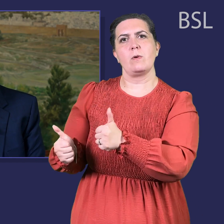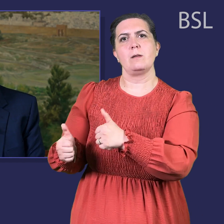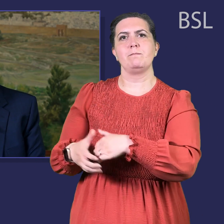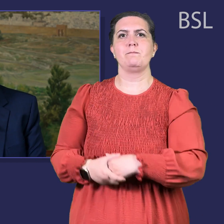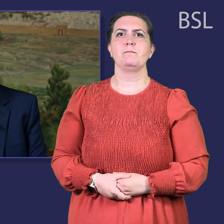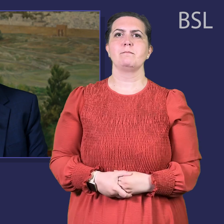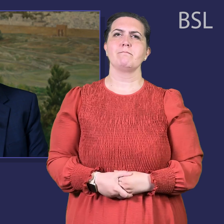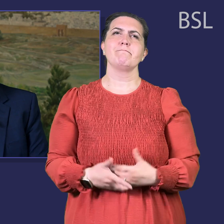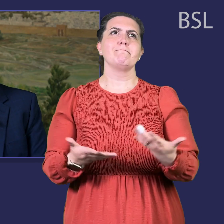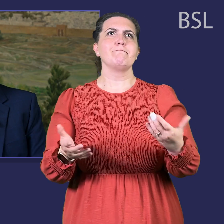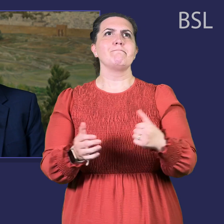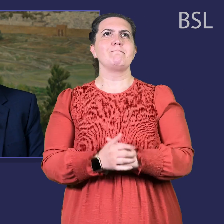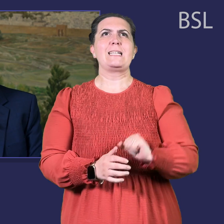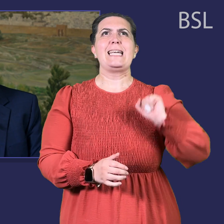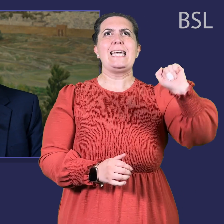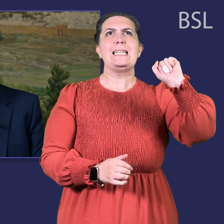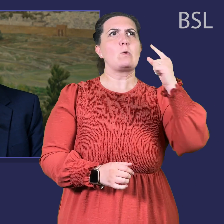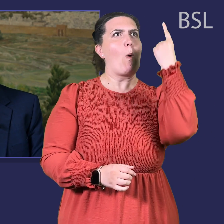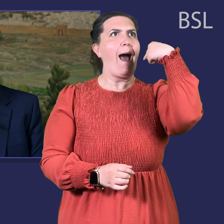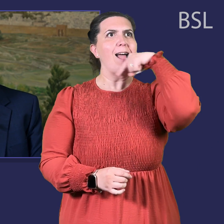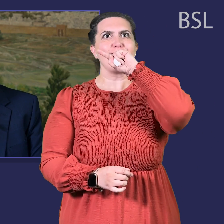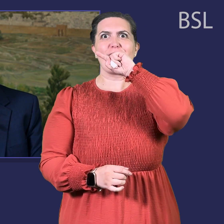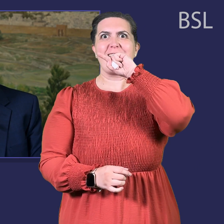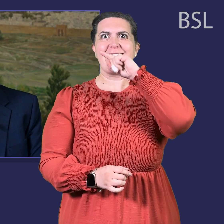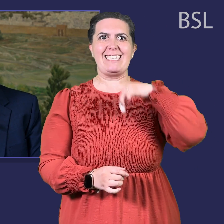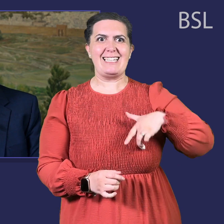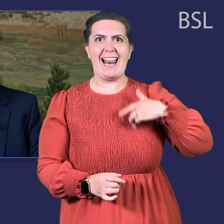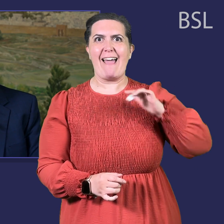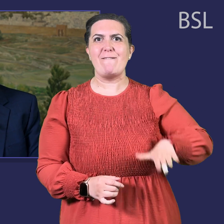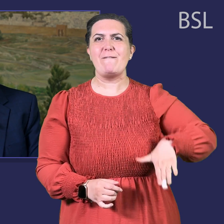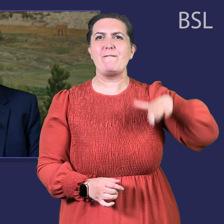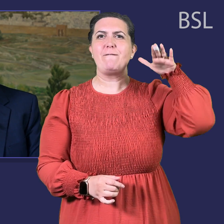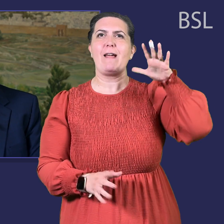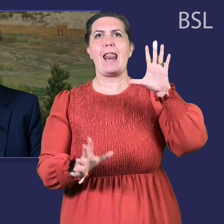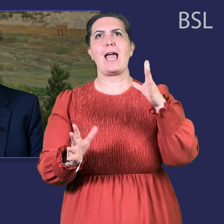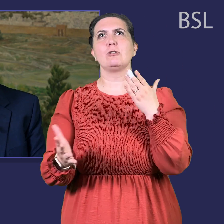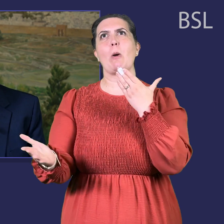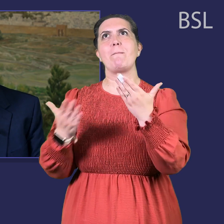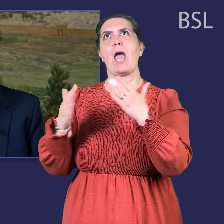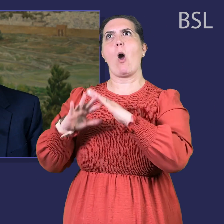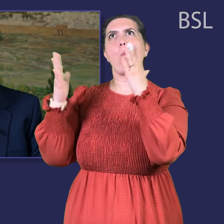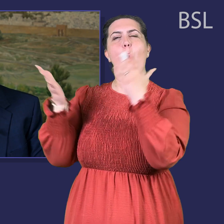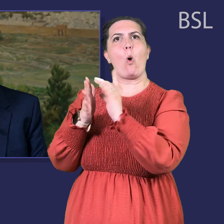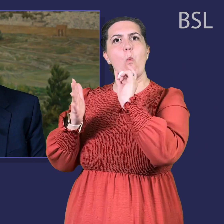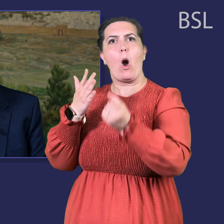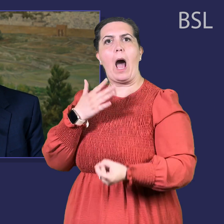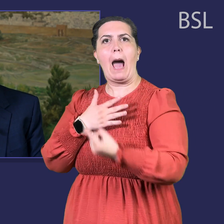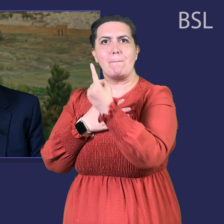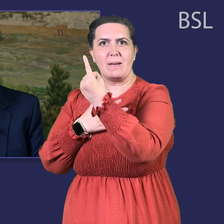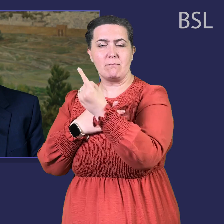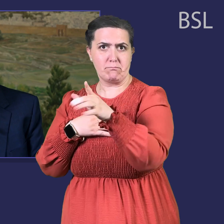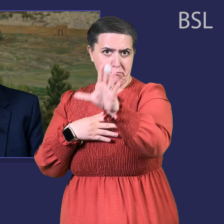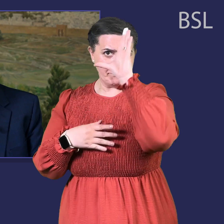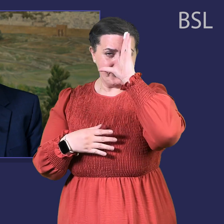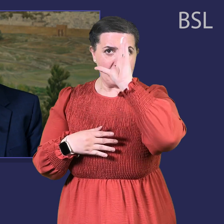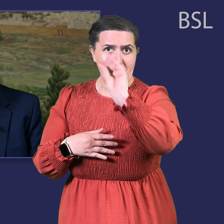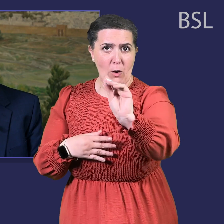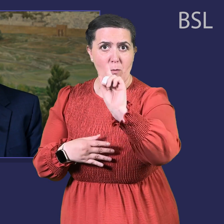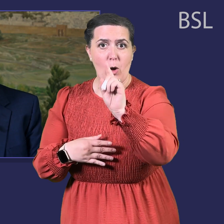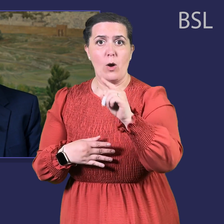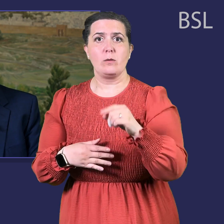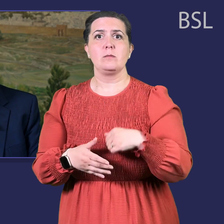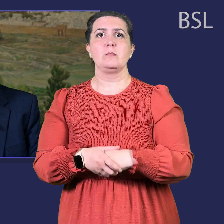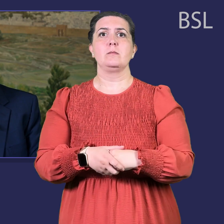Apostles. To put President Nelson's 100-year life in some temporal context, we